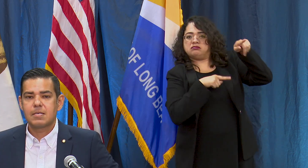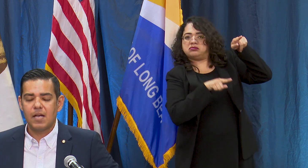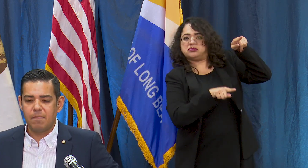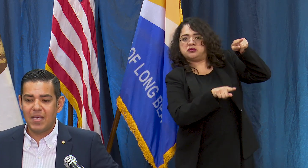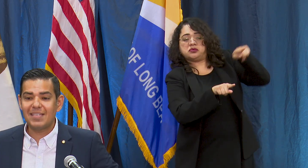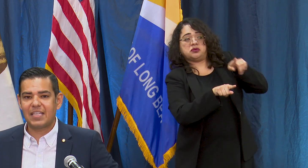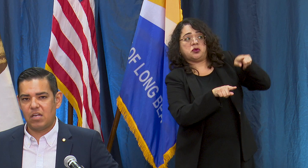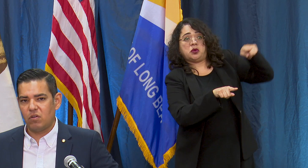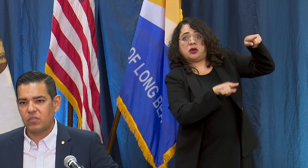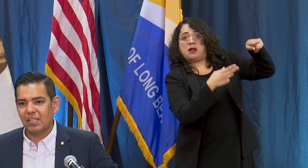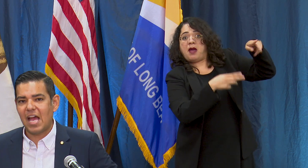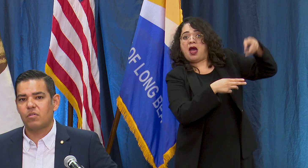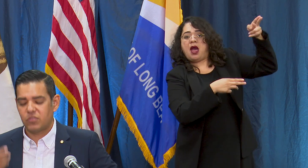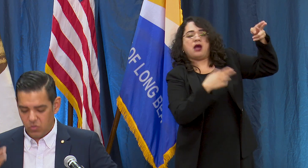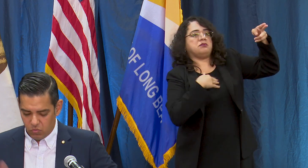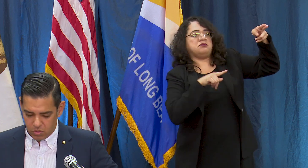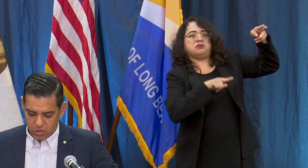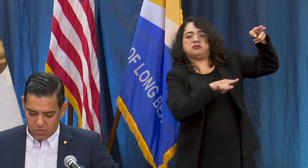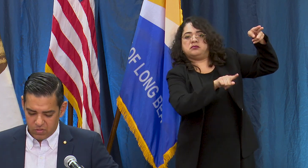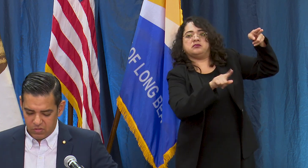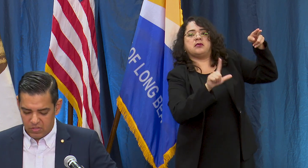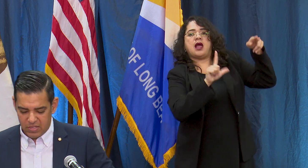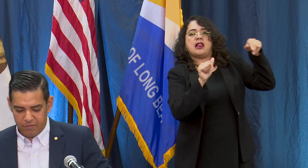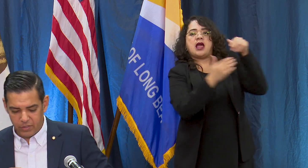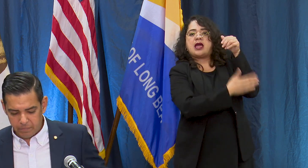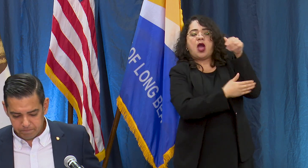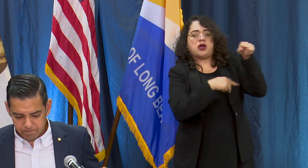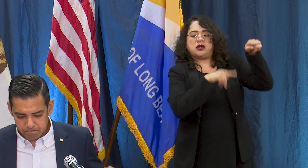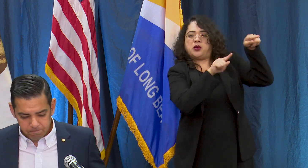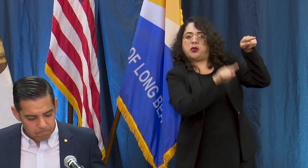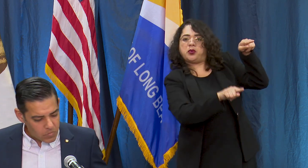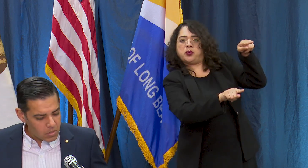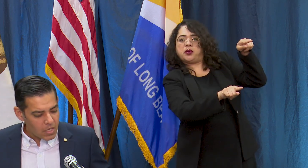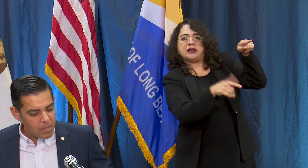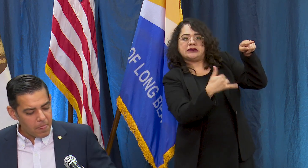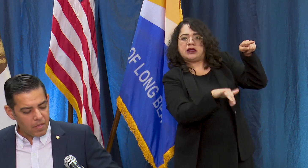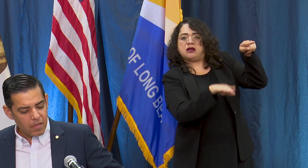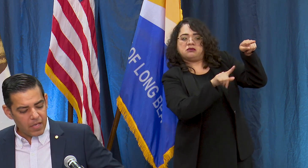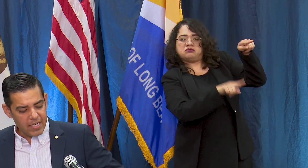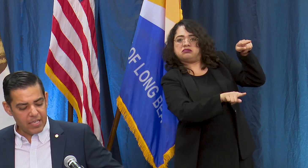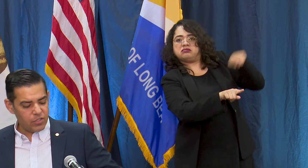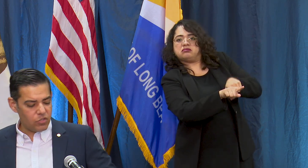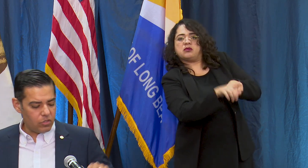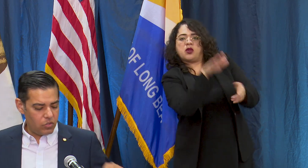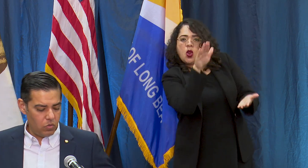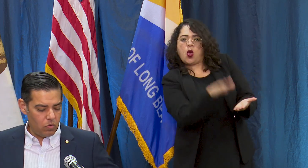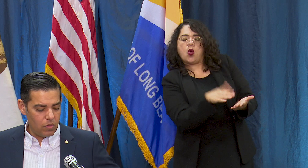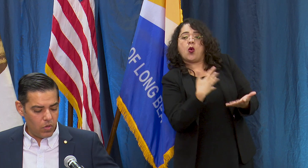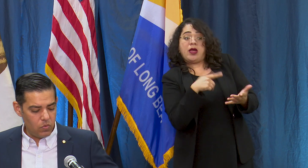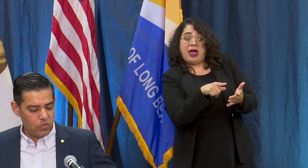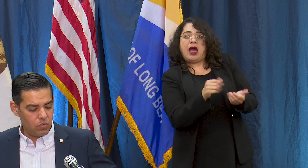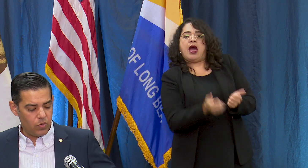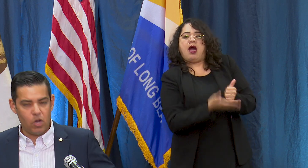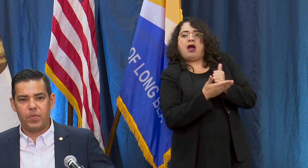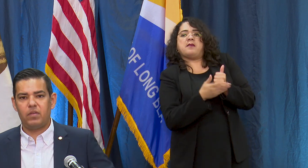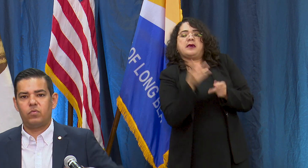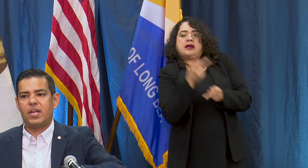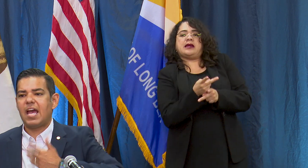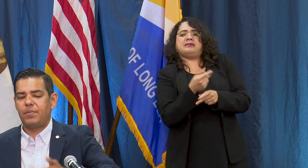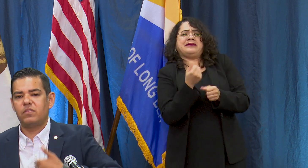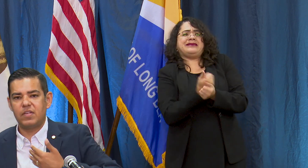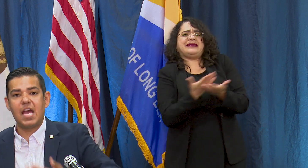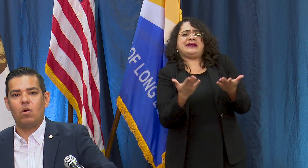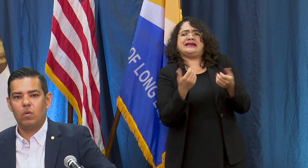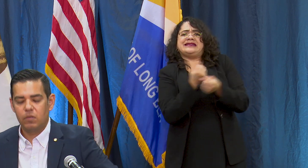those indicators allow us to do this safely. And in addition to those reopenings,